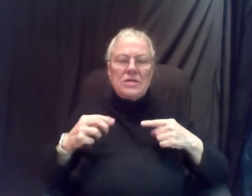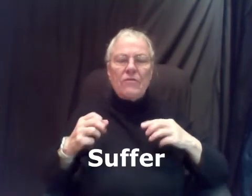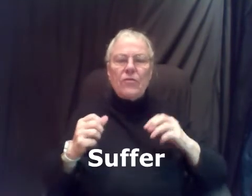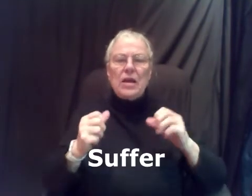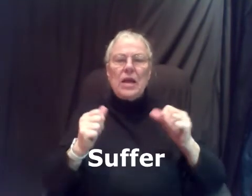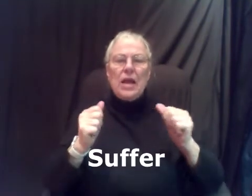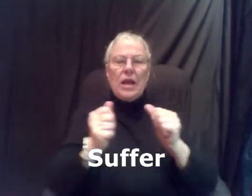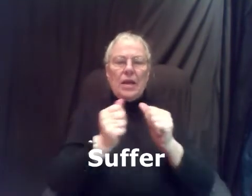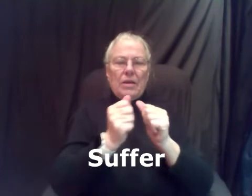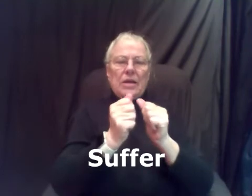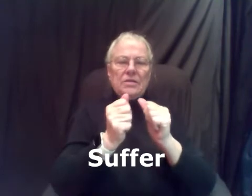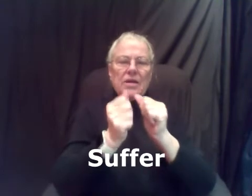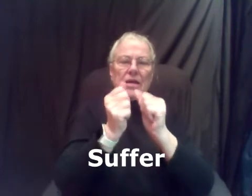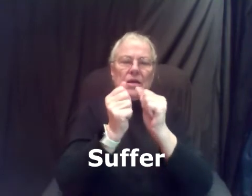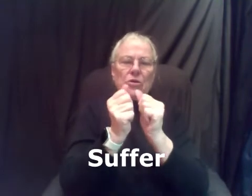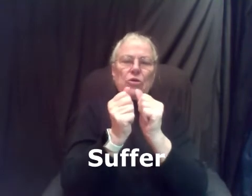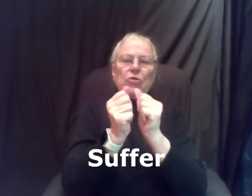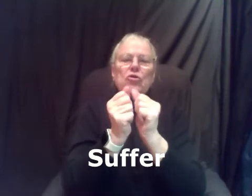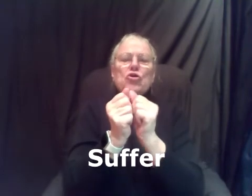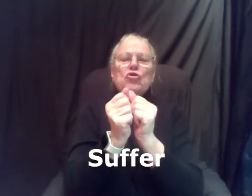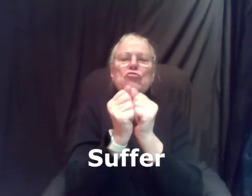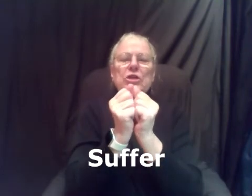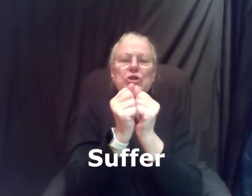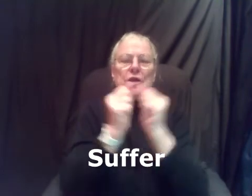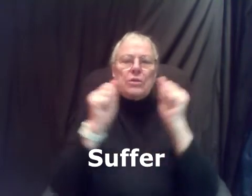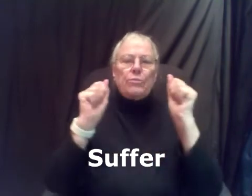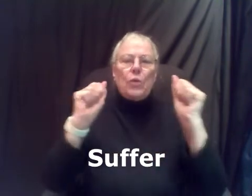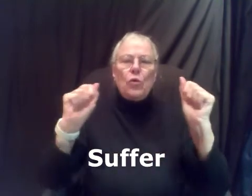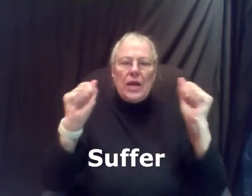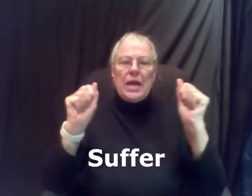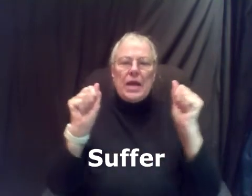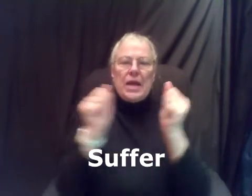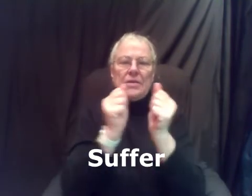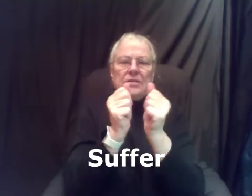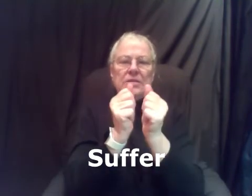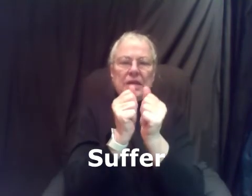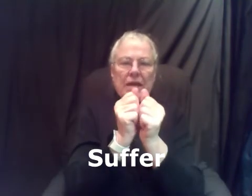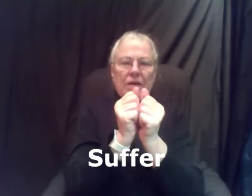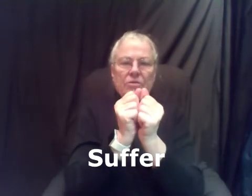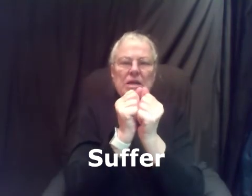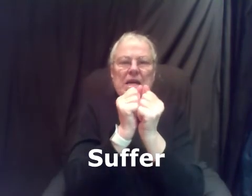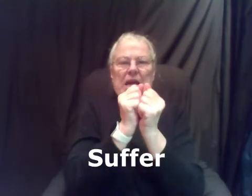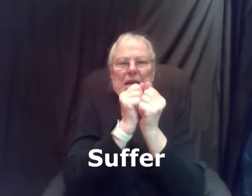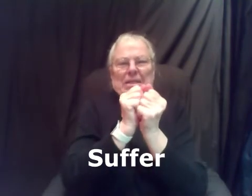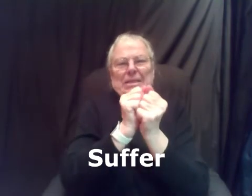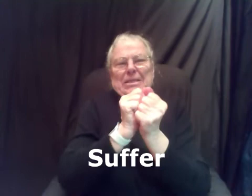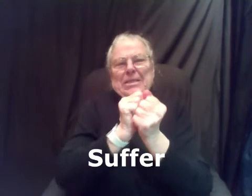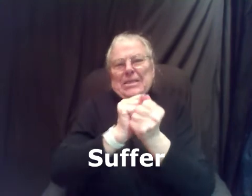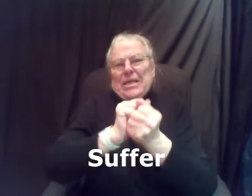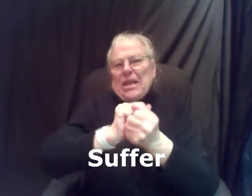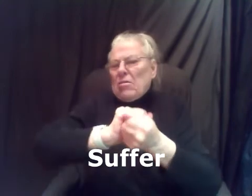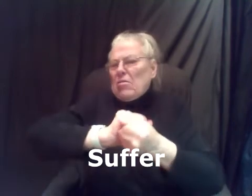Suffering, it's like you're crushing it, both a hands together and tight, and oh, it